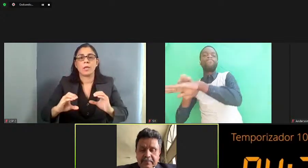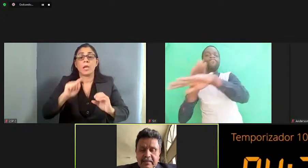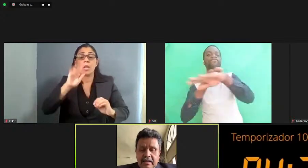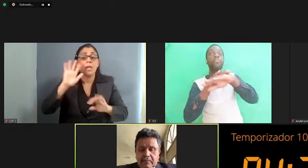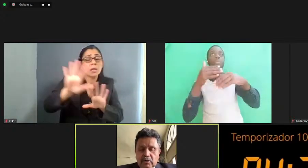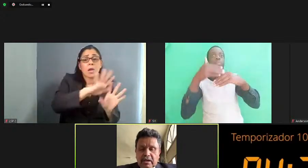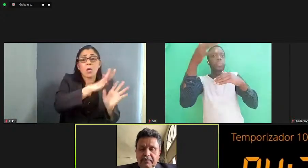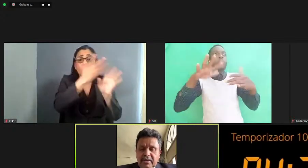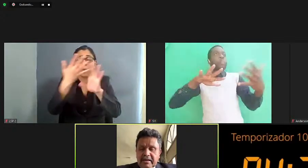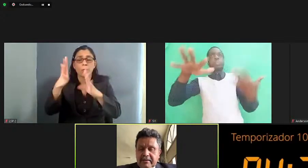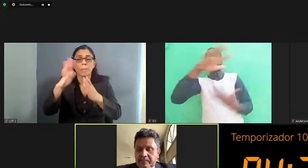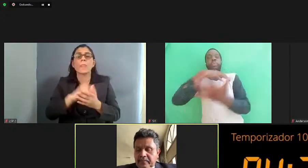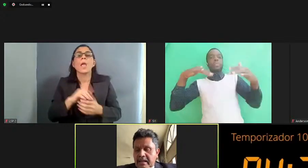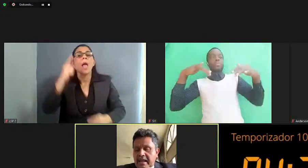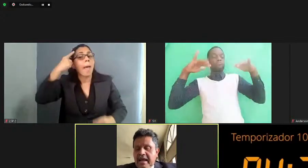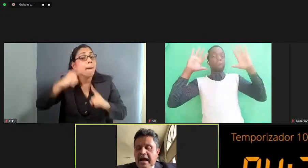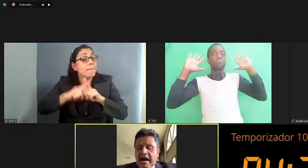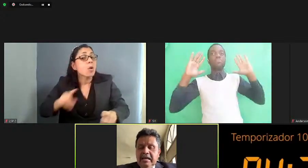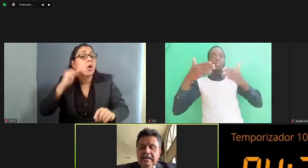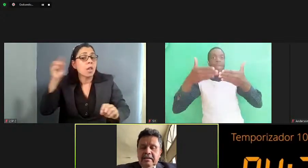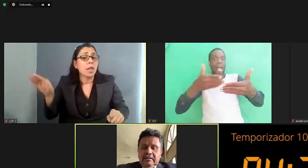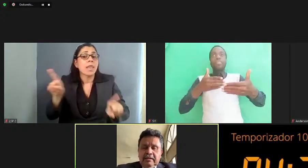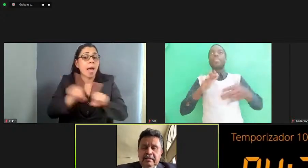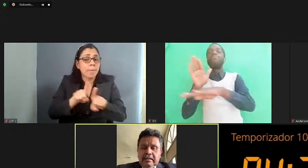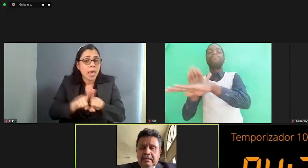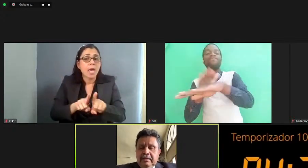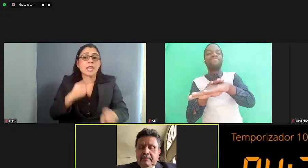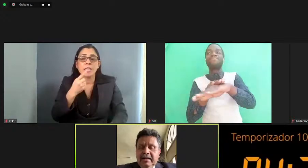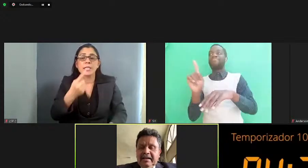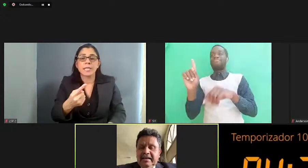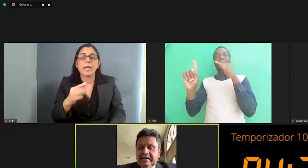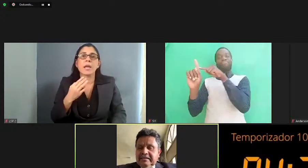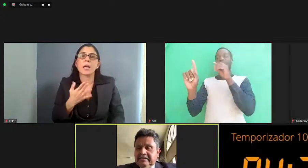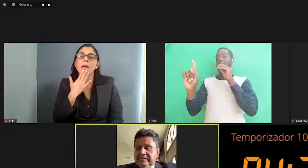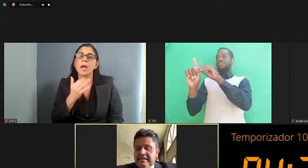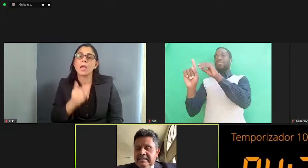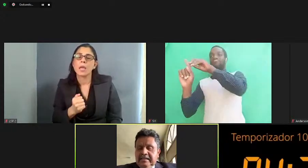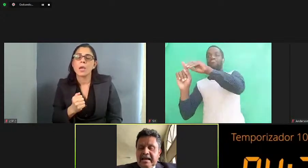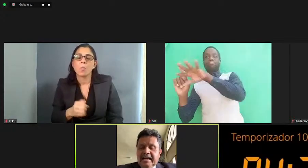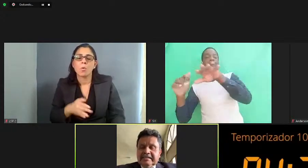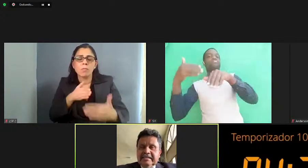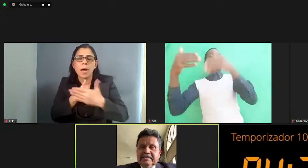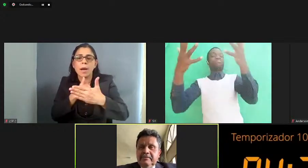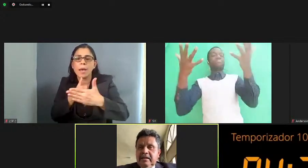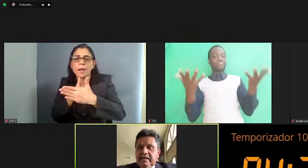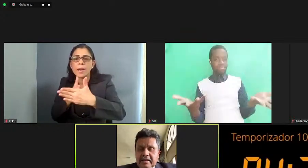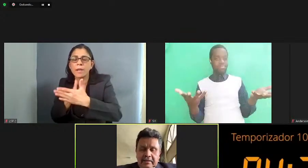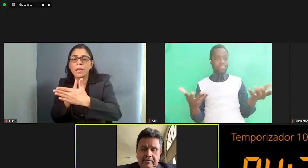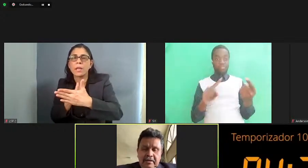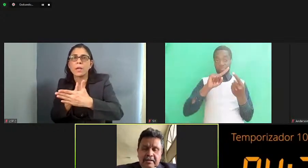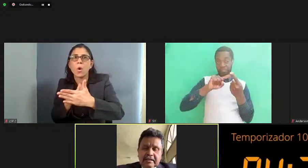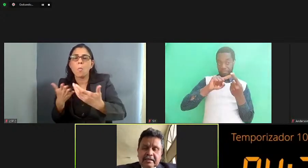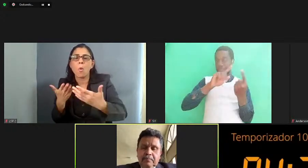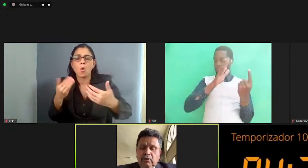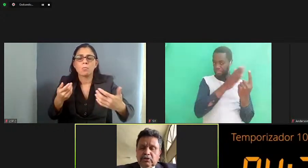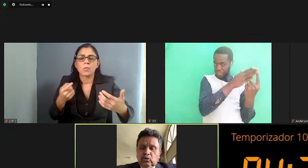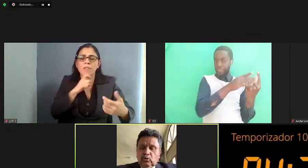risk management and disaster management but also there are